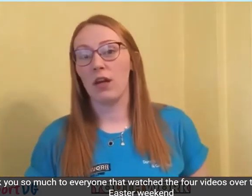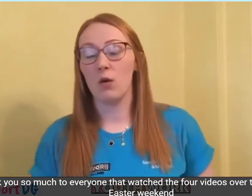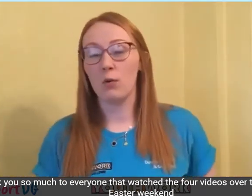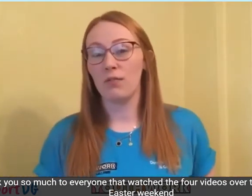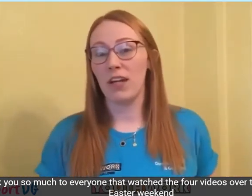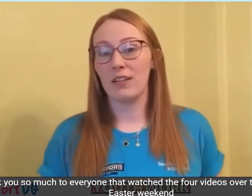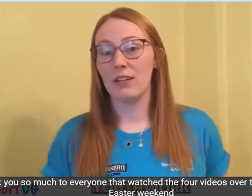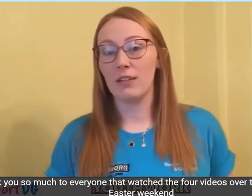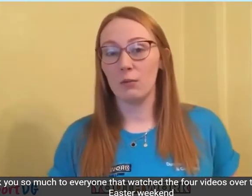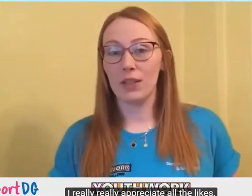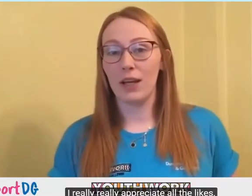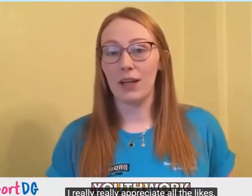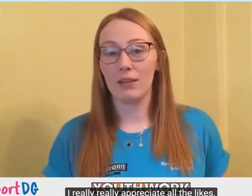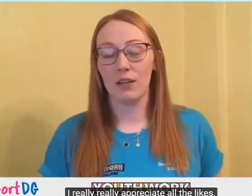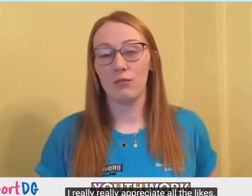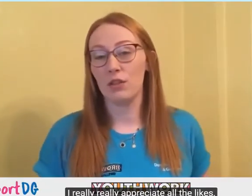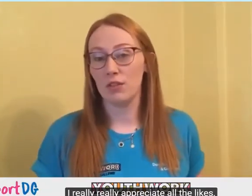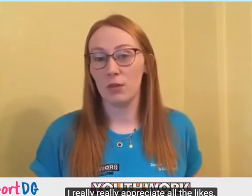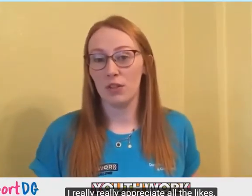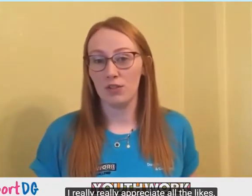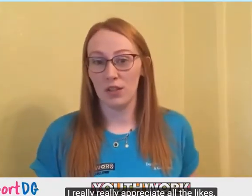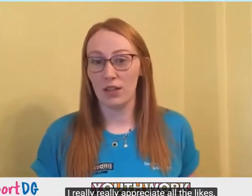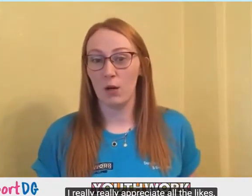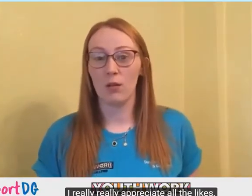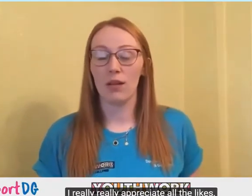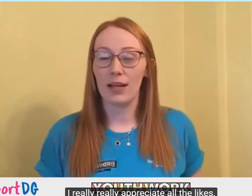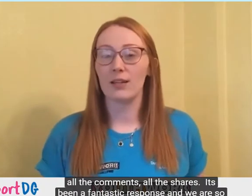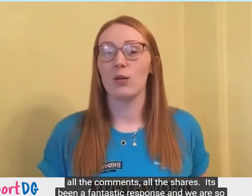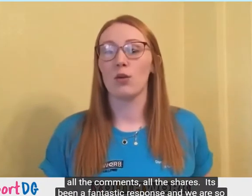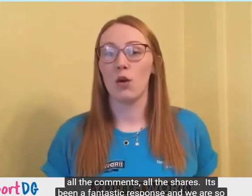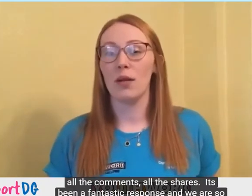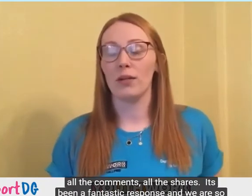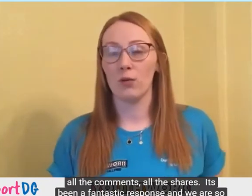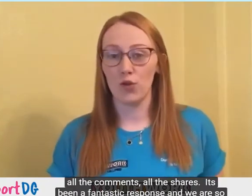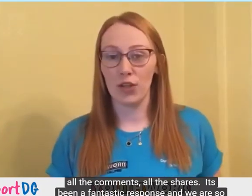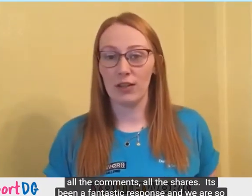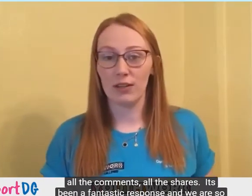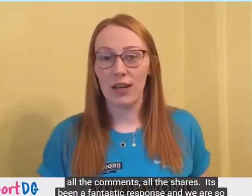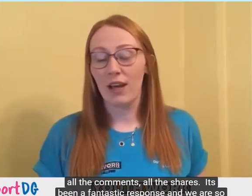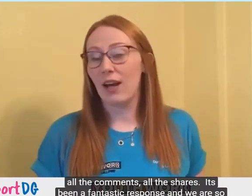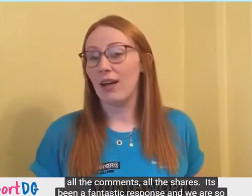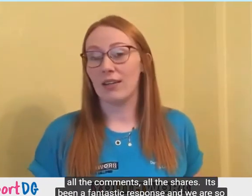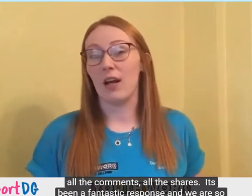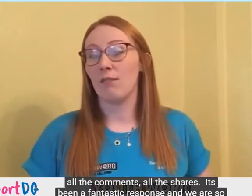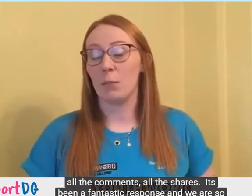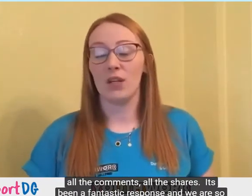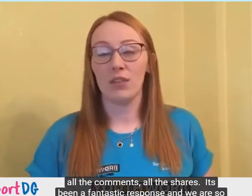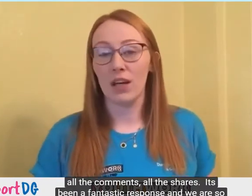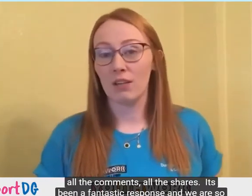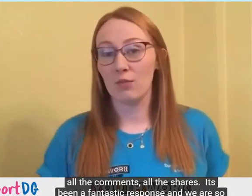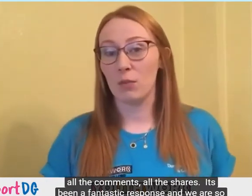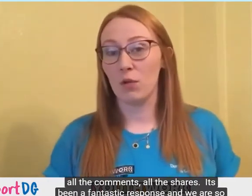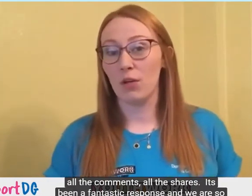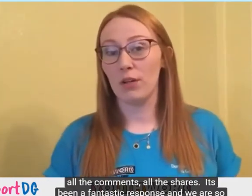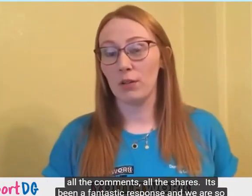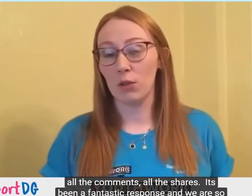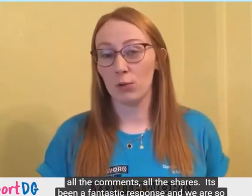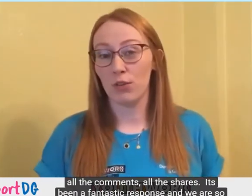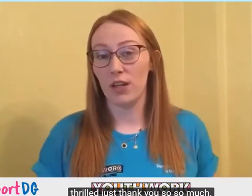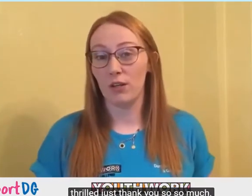Home Fest Easter weekend. I really appreciate all the likes, all the comments, all the shares. It's been a fantastic response and we're so thrilled, so